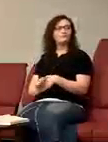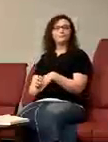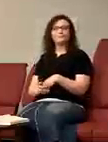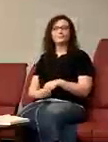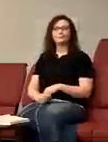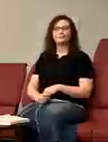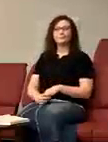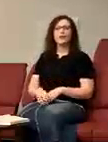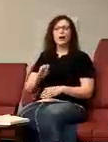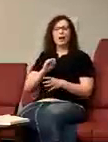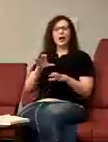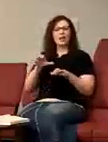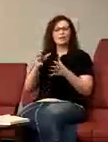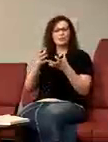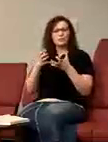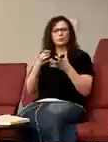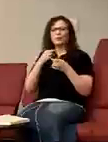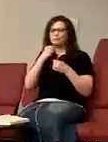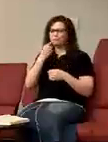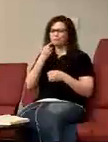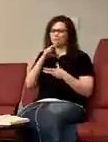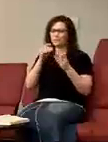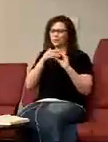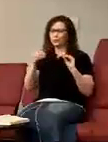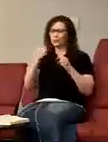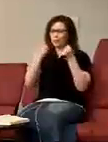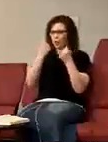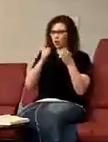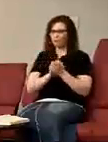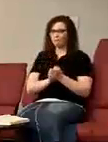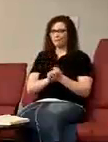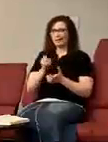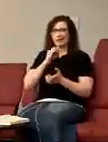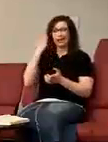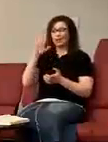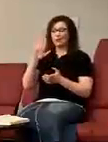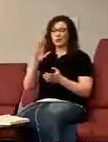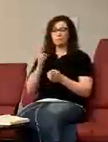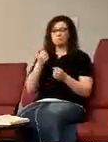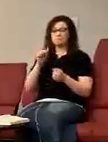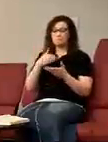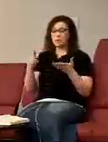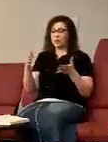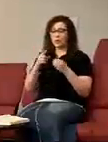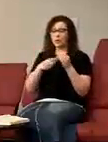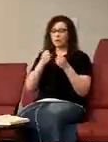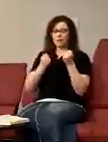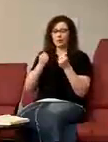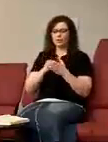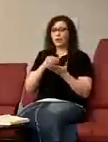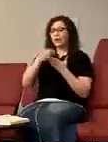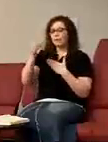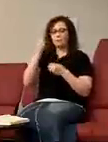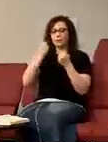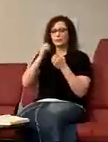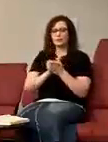I do want to tell you a story about a car I bought. So, I don't know anything about cars. I had to buy this car one time. And so, well, I'm going to cut the story a little